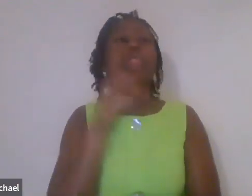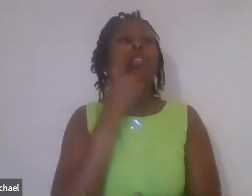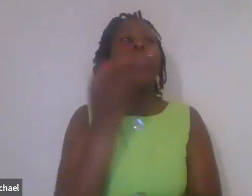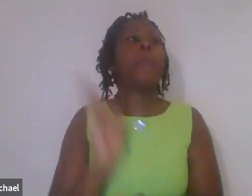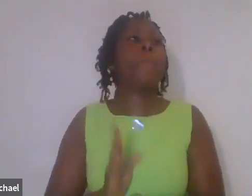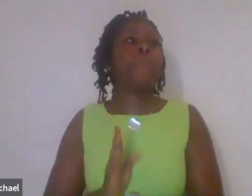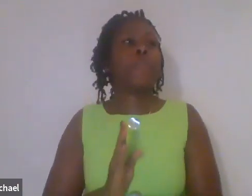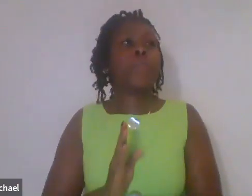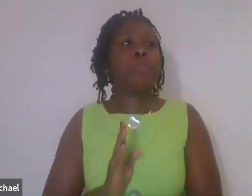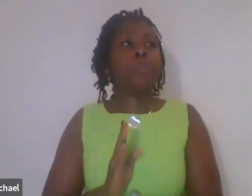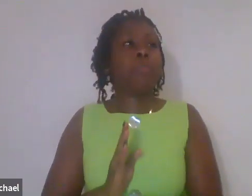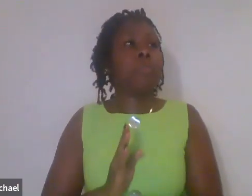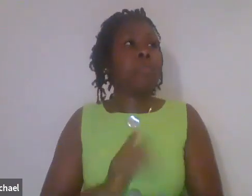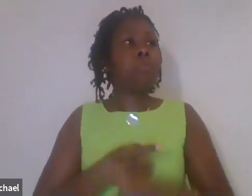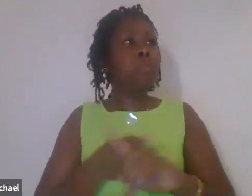but I'm a threat to many people.